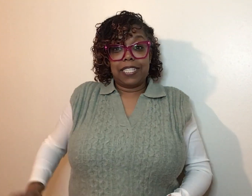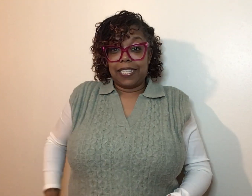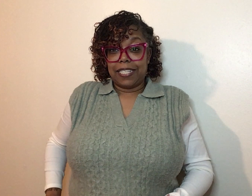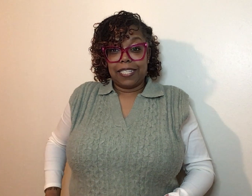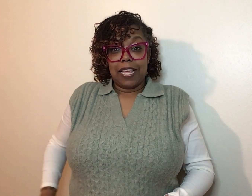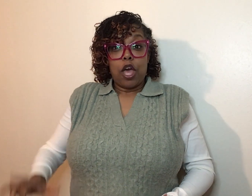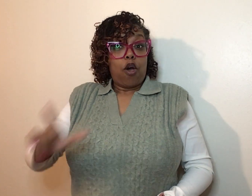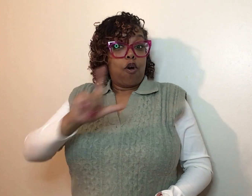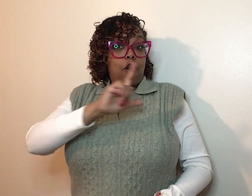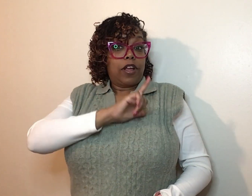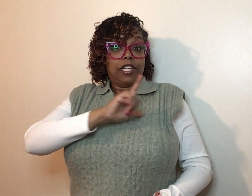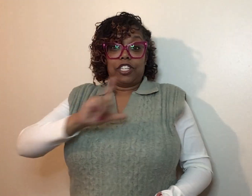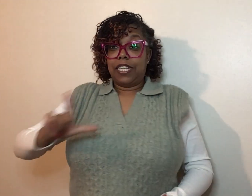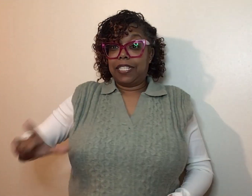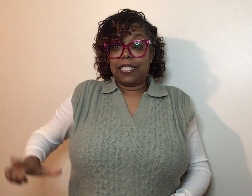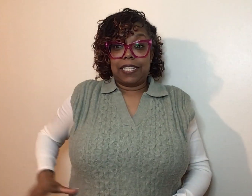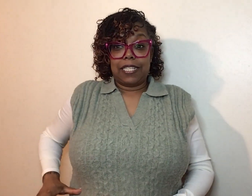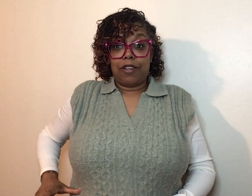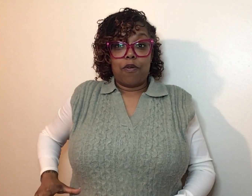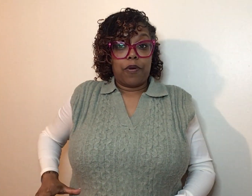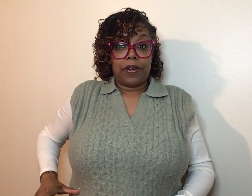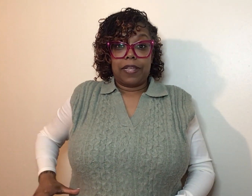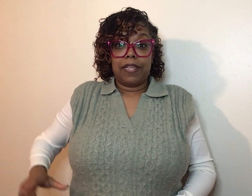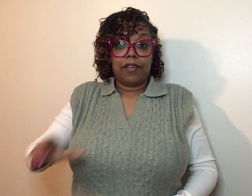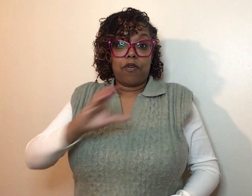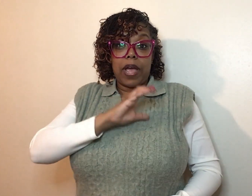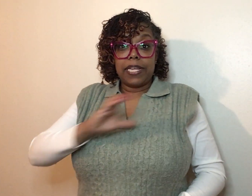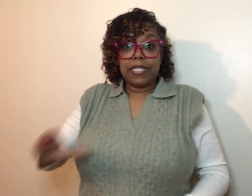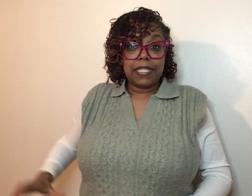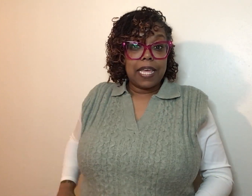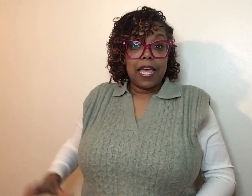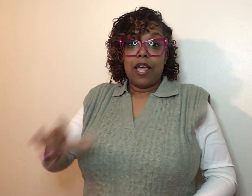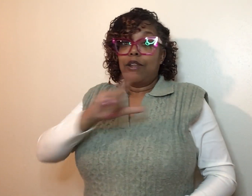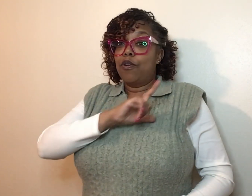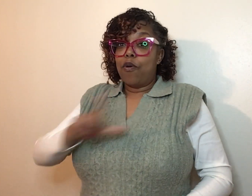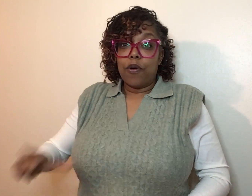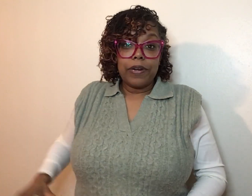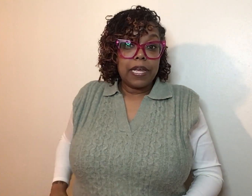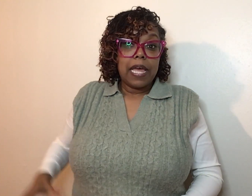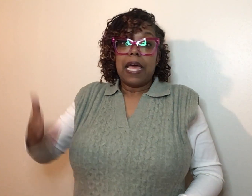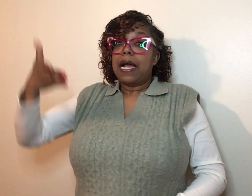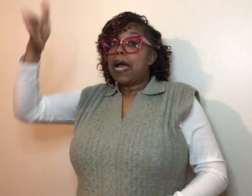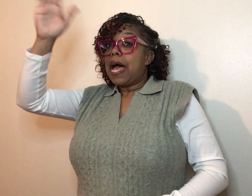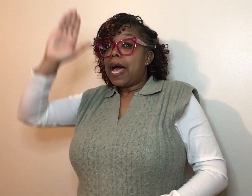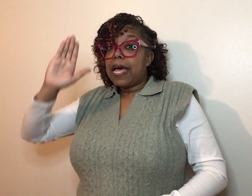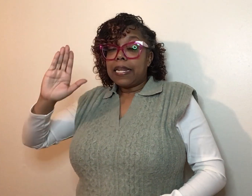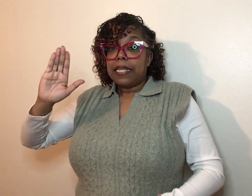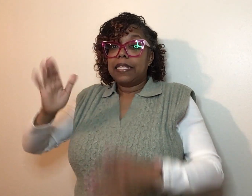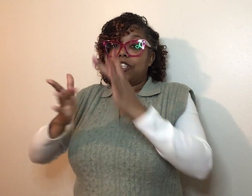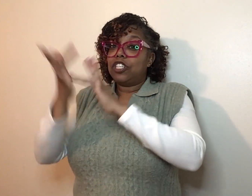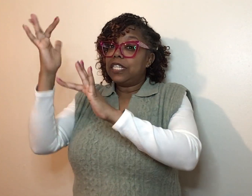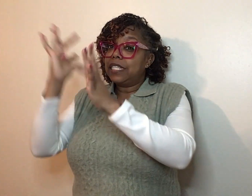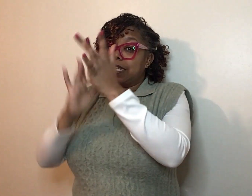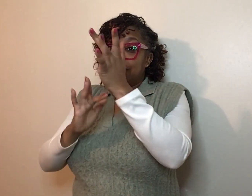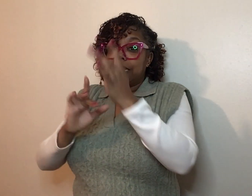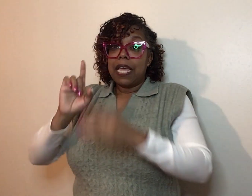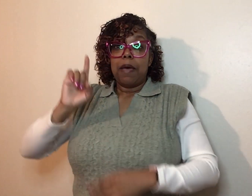Jesus, or Jesus, Lord, Christ, Lord, God, Jesus,